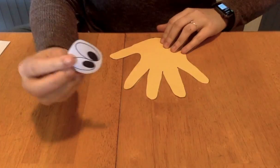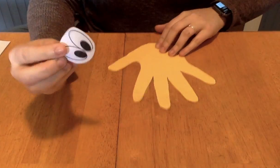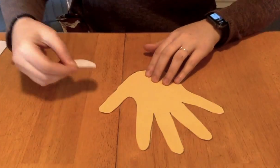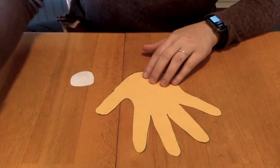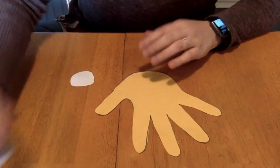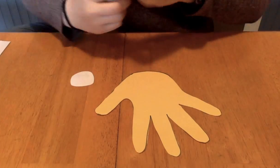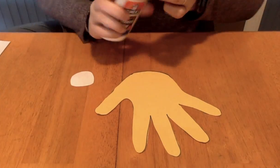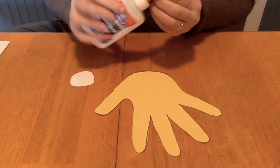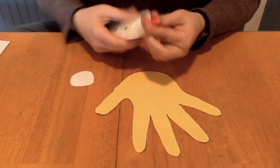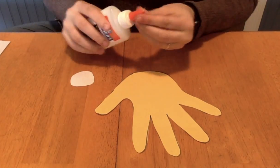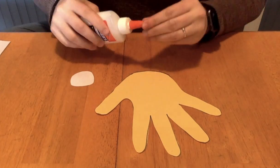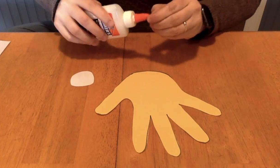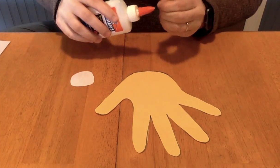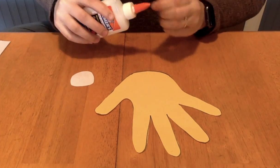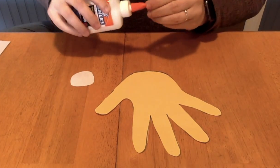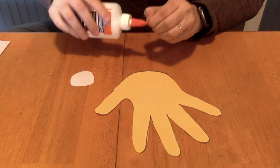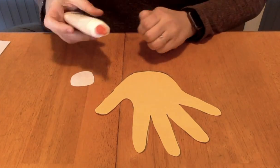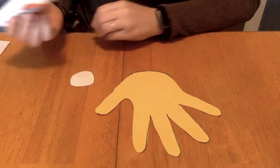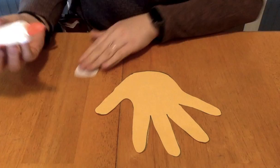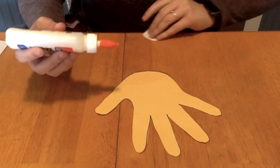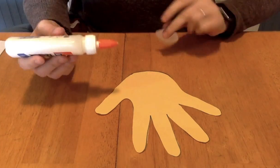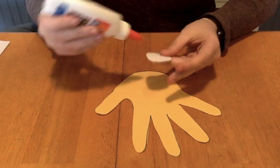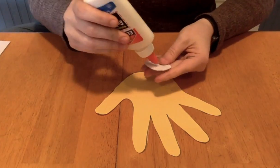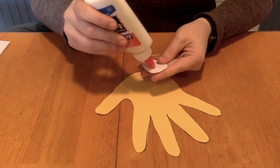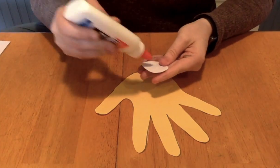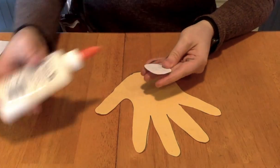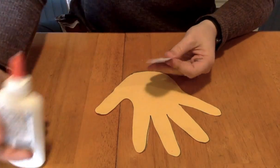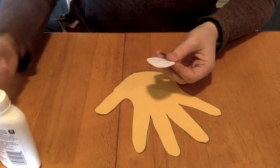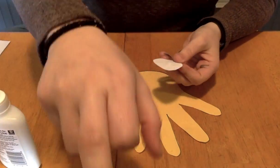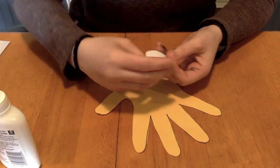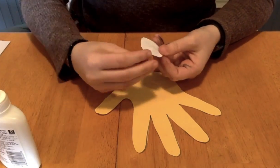Let them show your